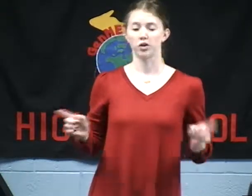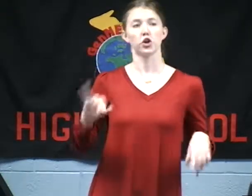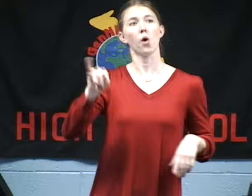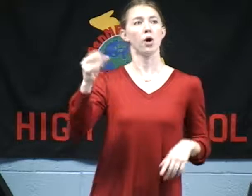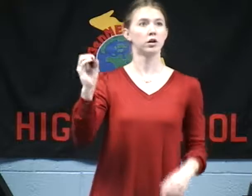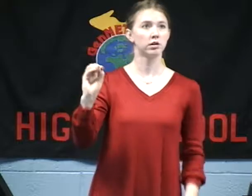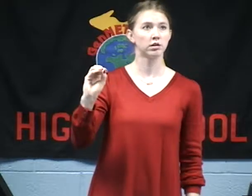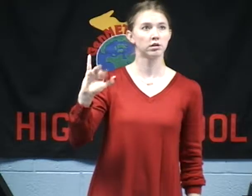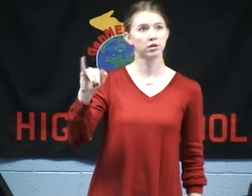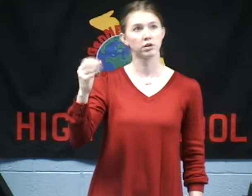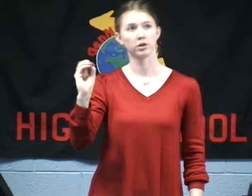Joe.